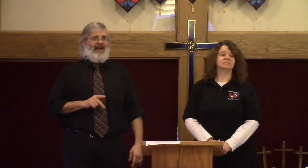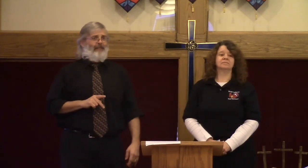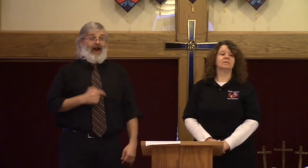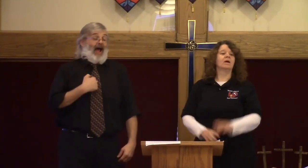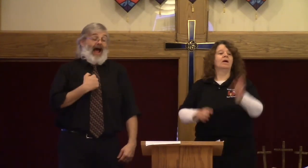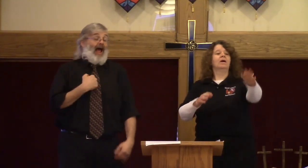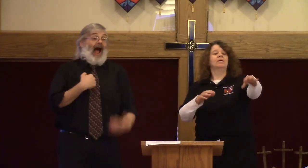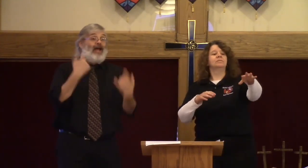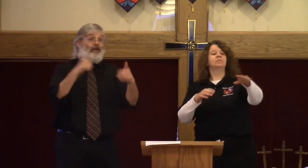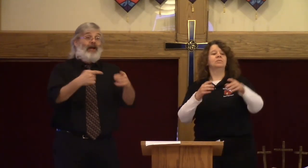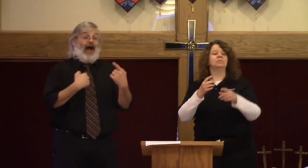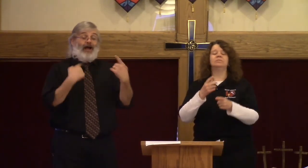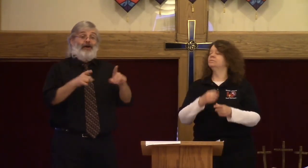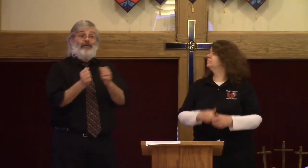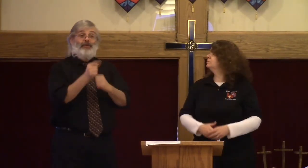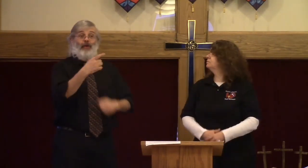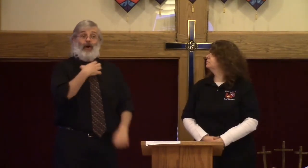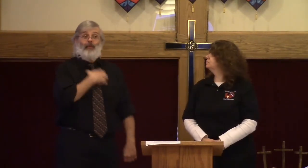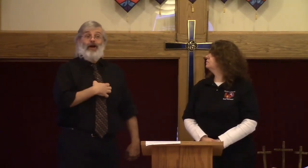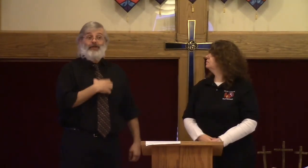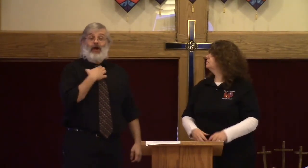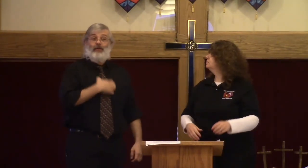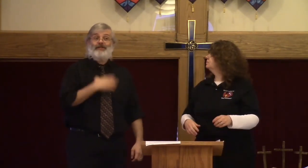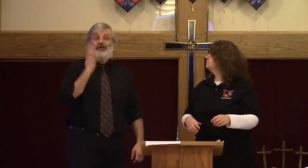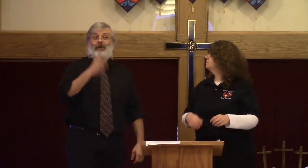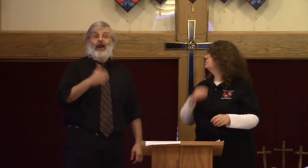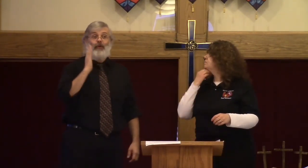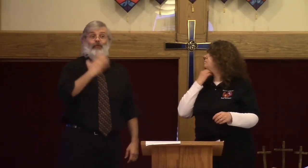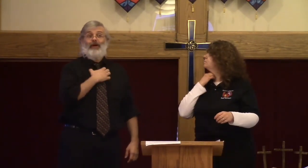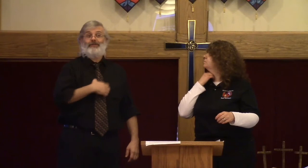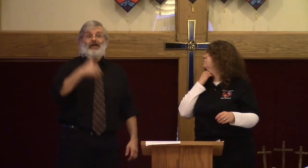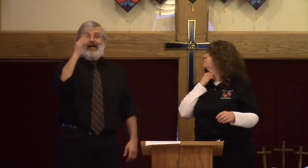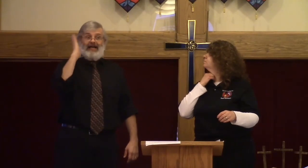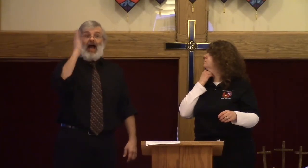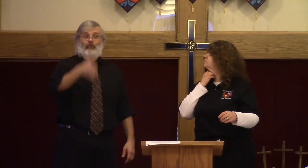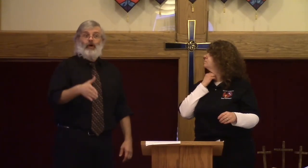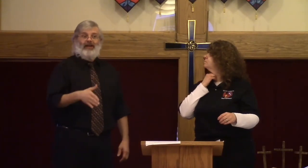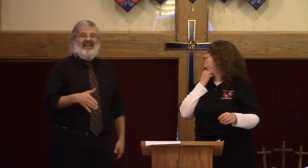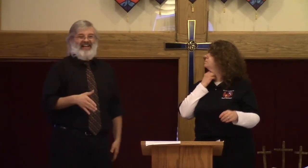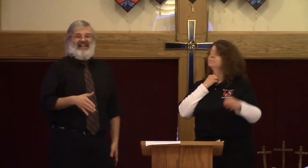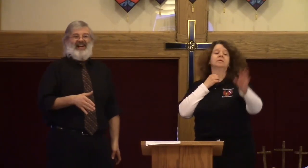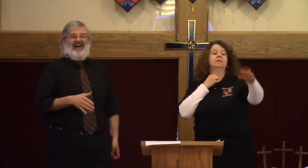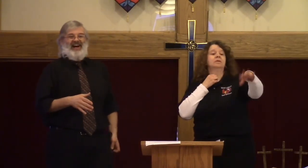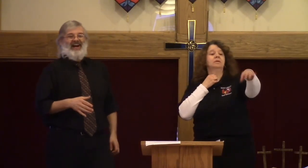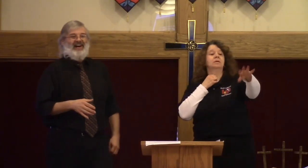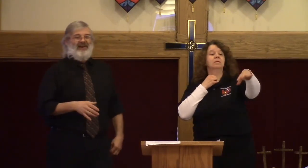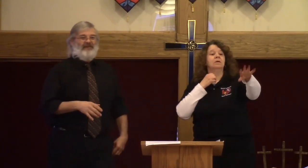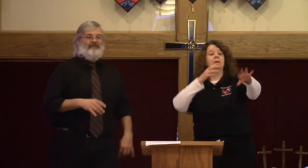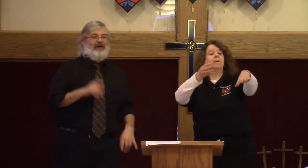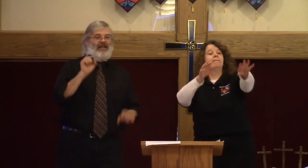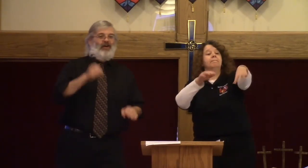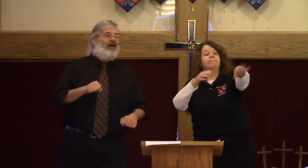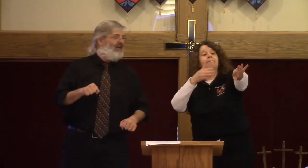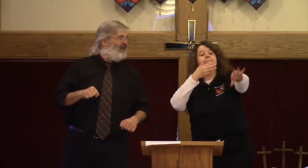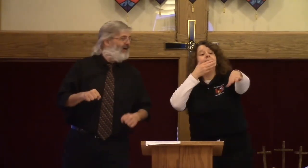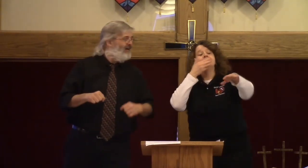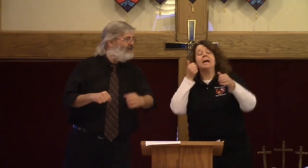But I agree with you. I wish he would. I wish God would. But he could.